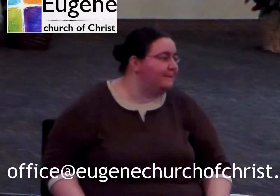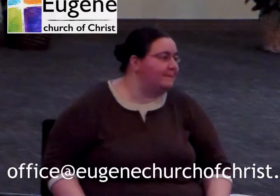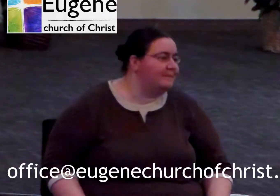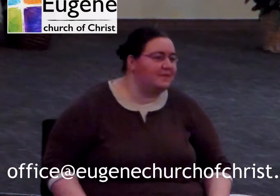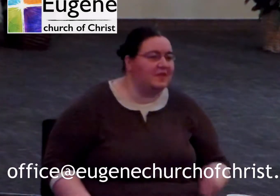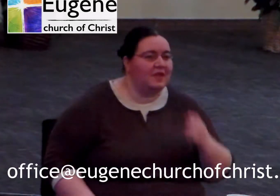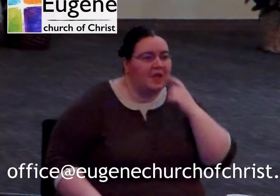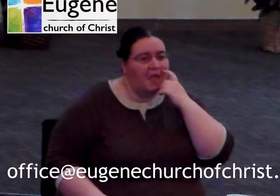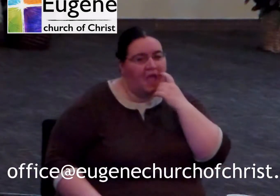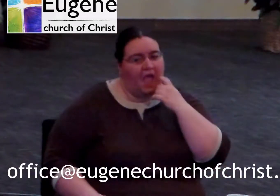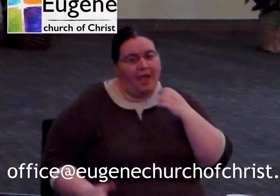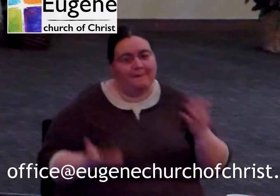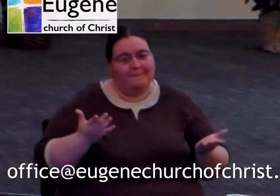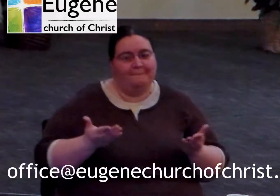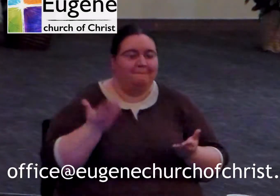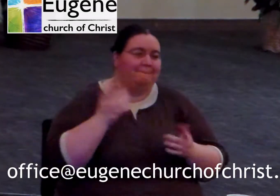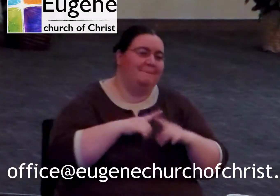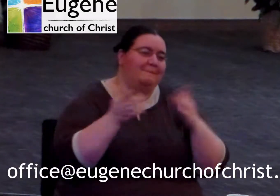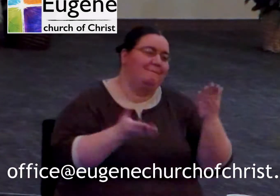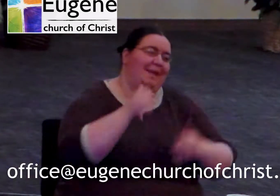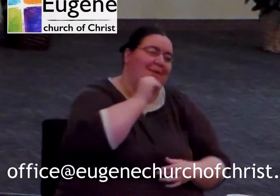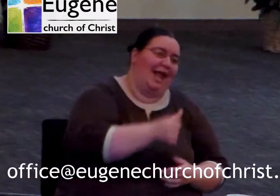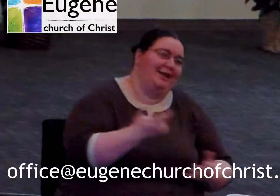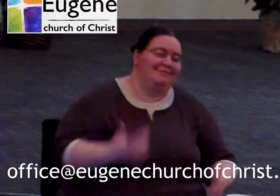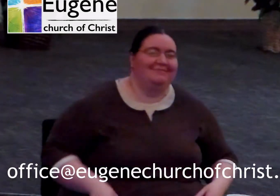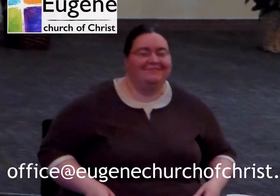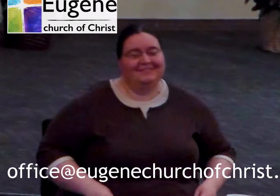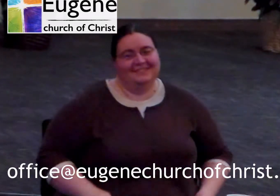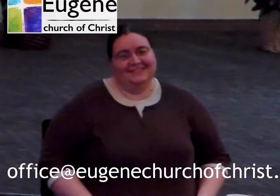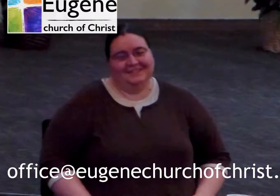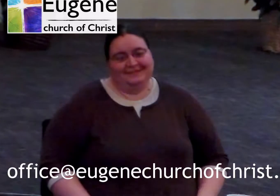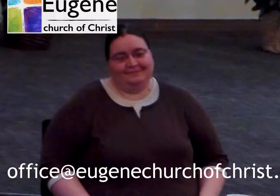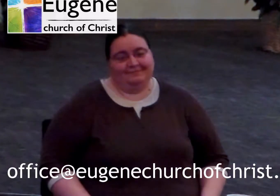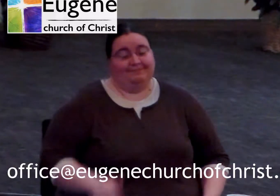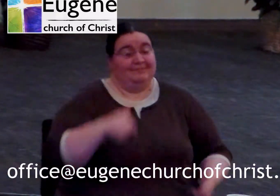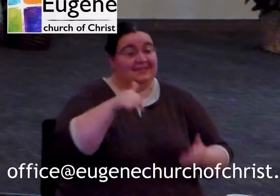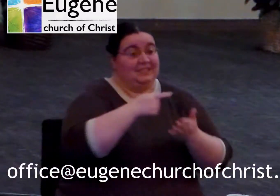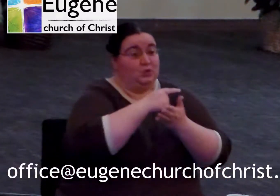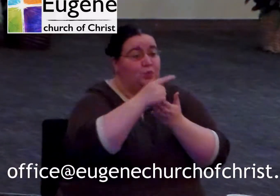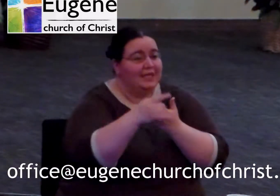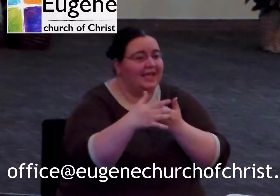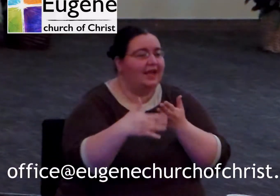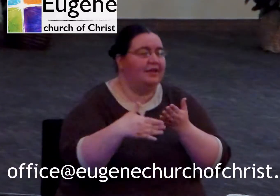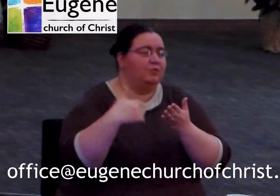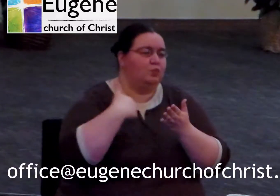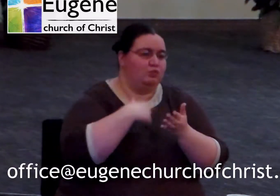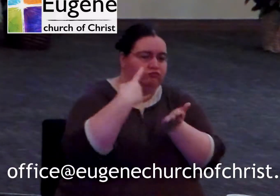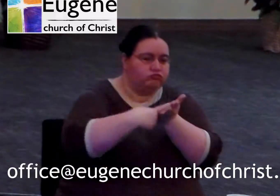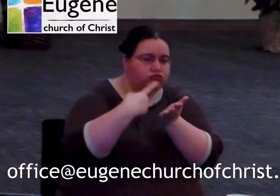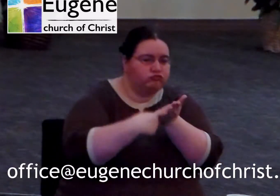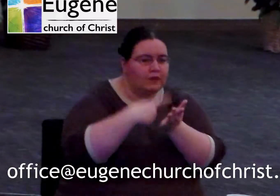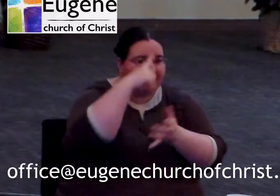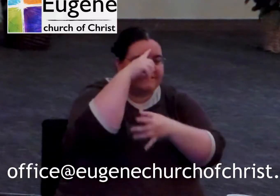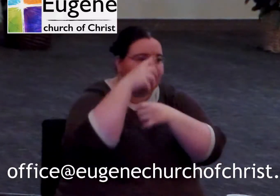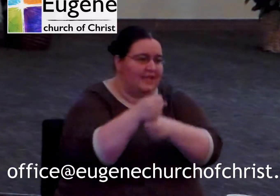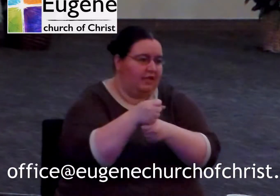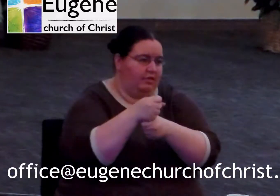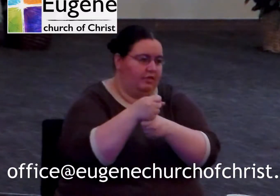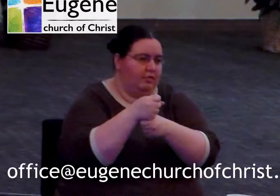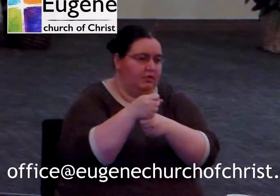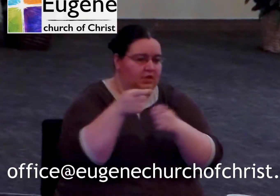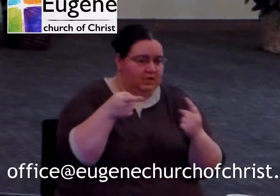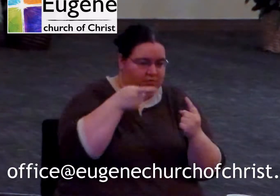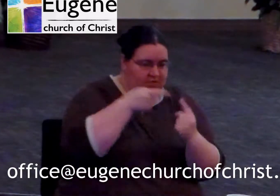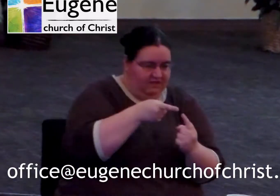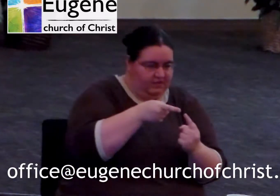I would review a little bit for those of you that weren't here the entire time of where we've been. We've kind of been dealing with a bottom line each session to kind of help us remember